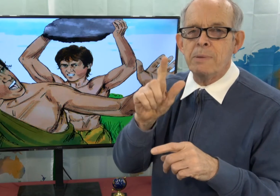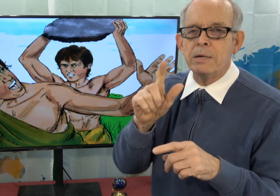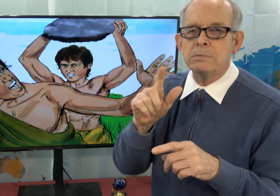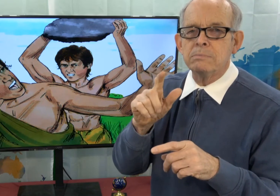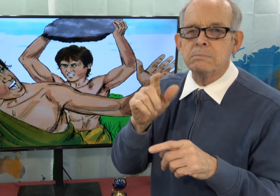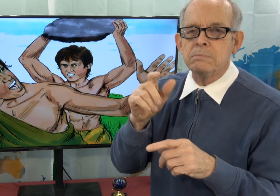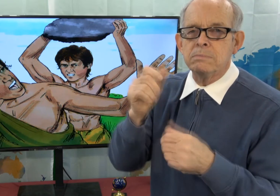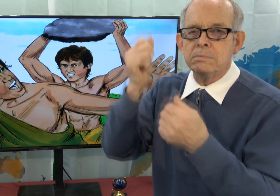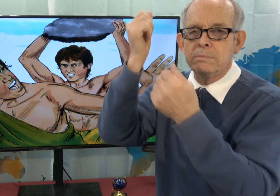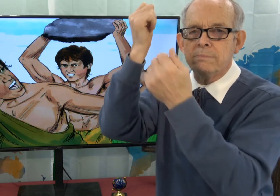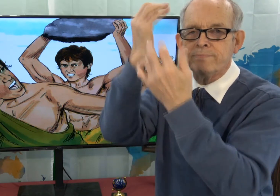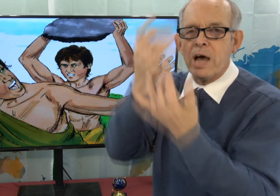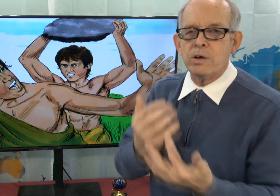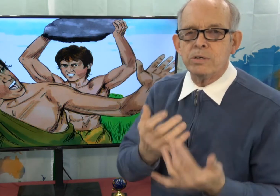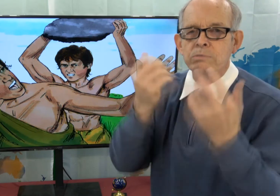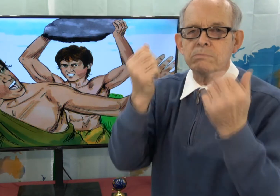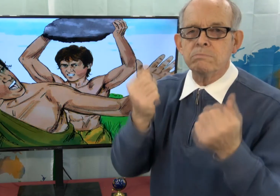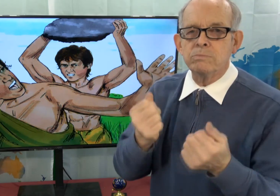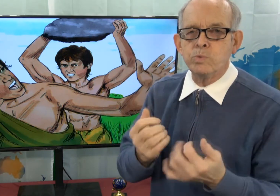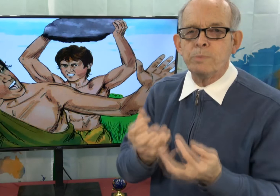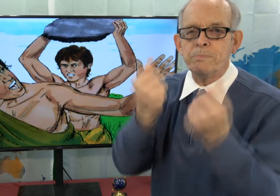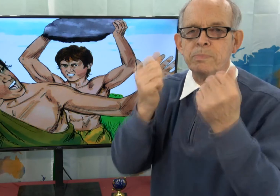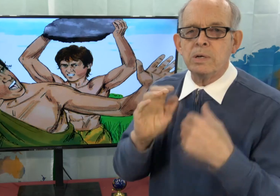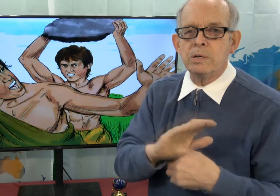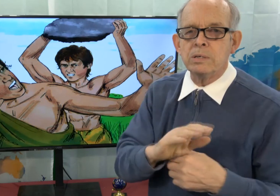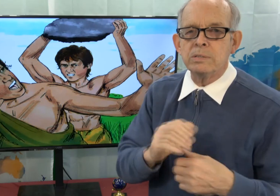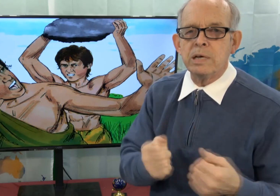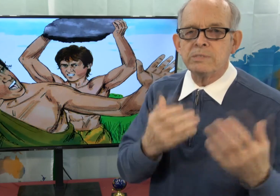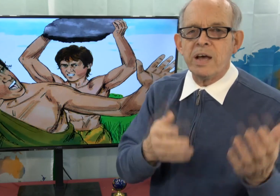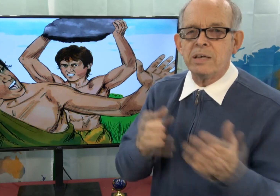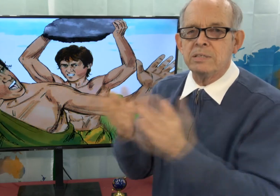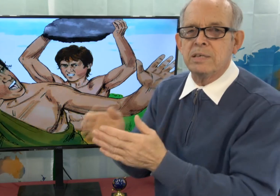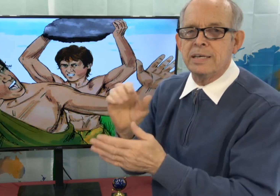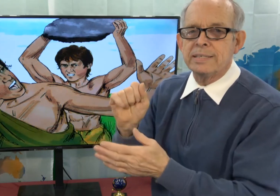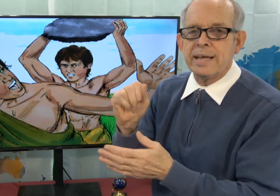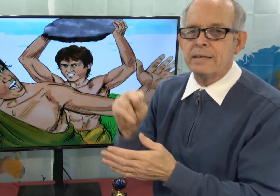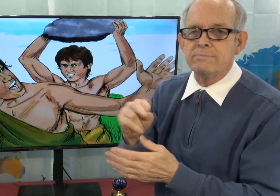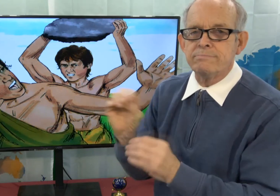Abel. Father, whip, justified, King.